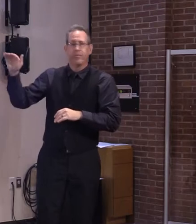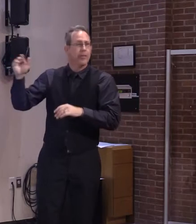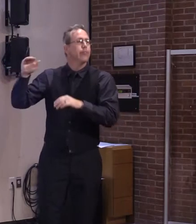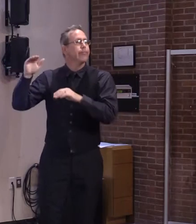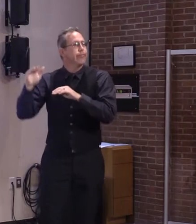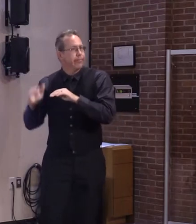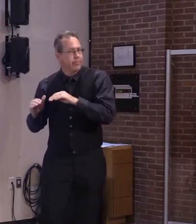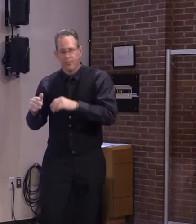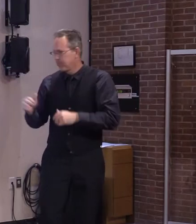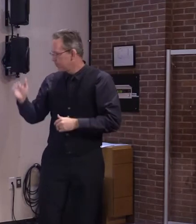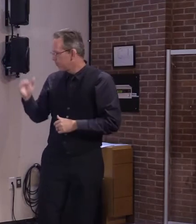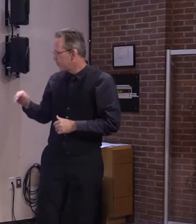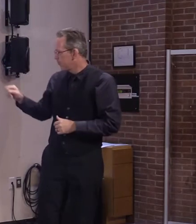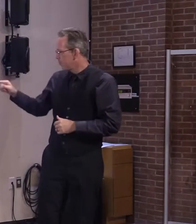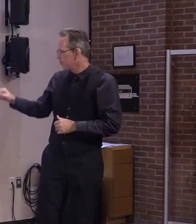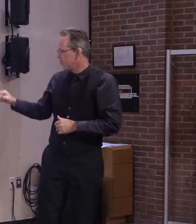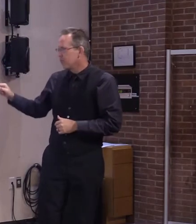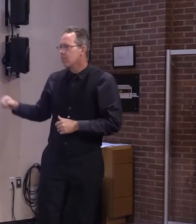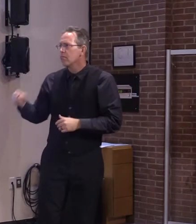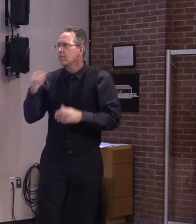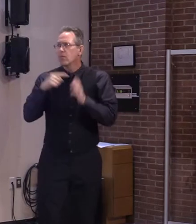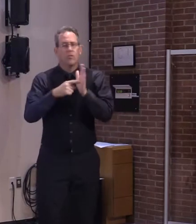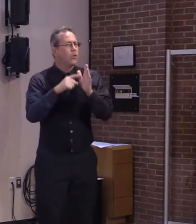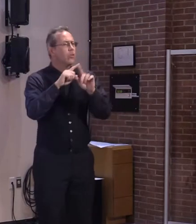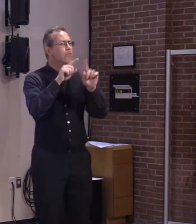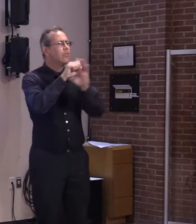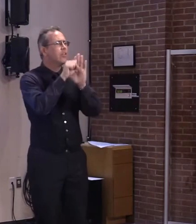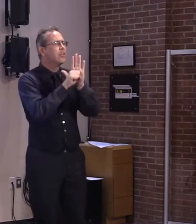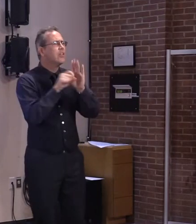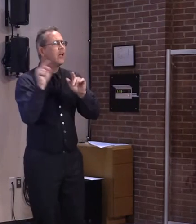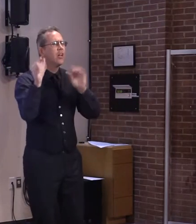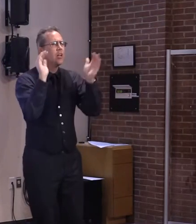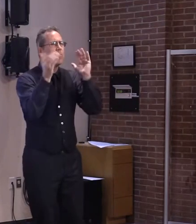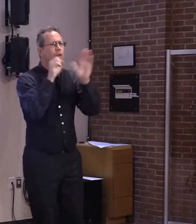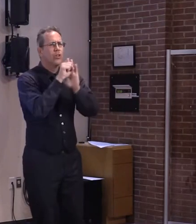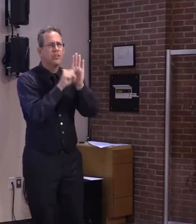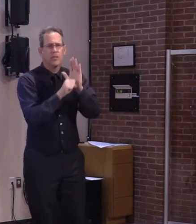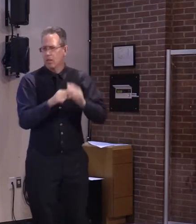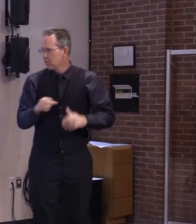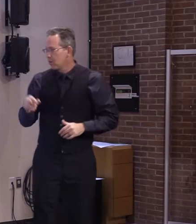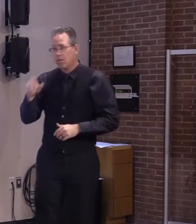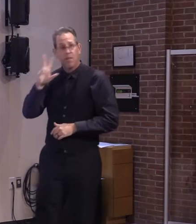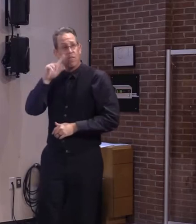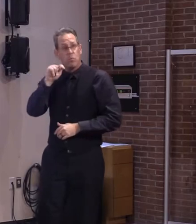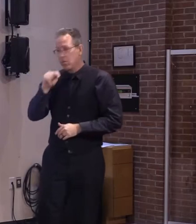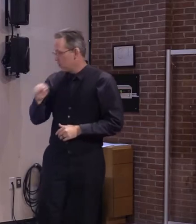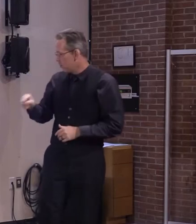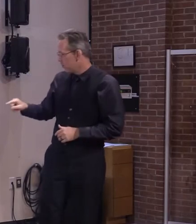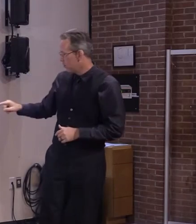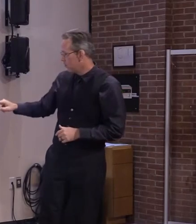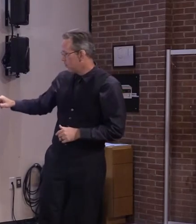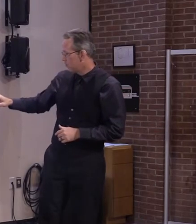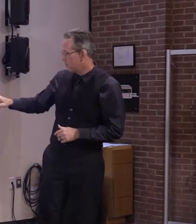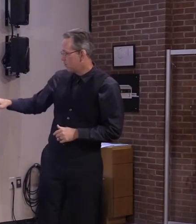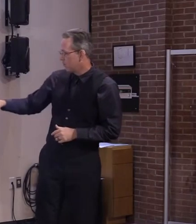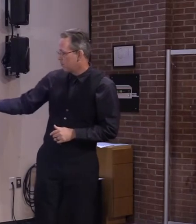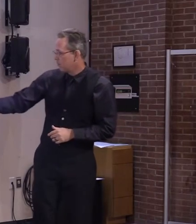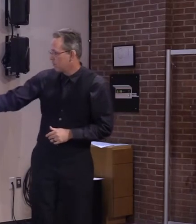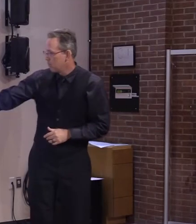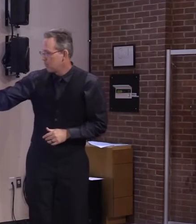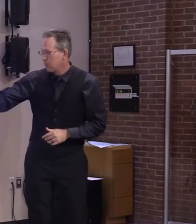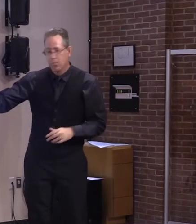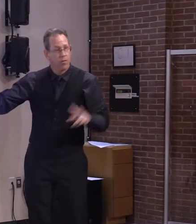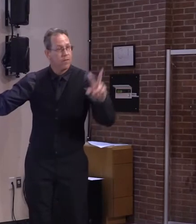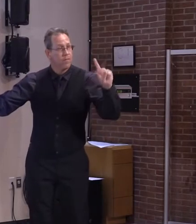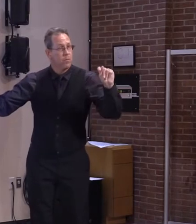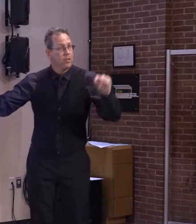that are seeing their case rates come down and compare that to Vermont and look at that 7 to 9 week window that we've talked about in the past. You can